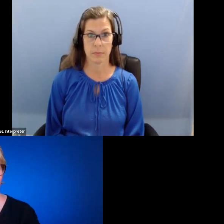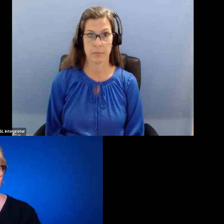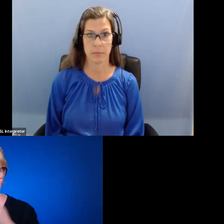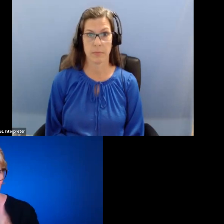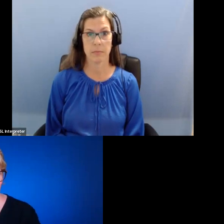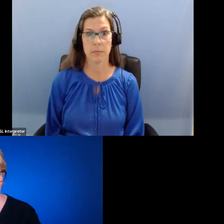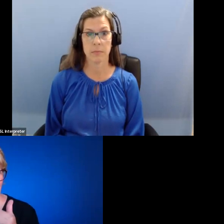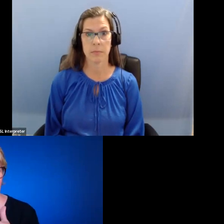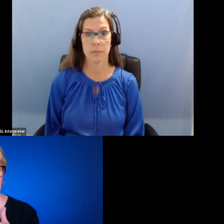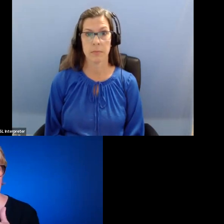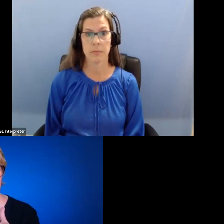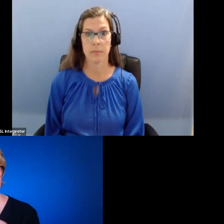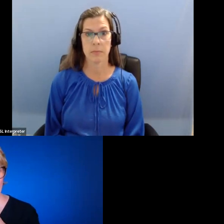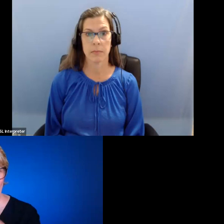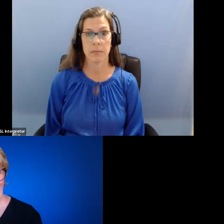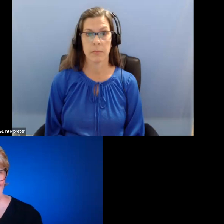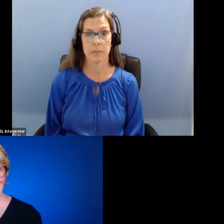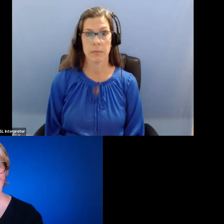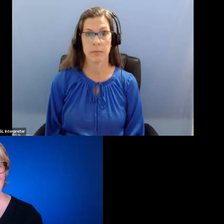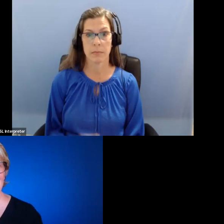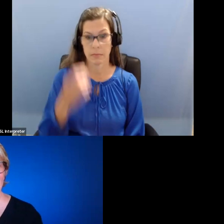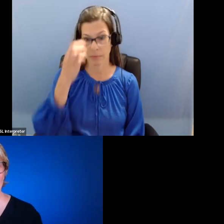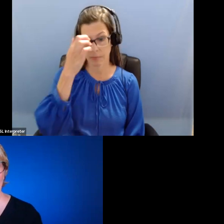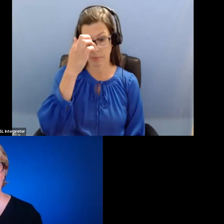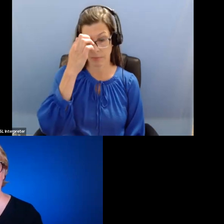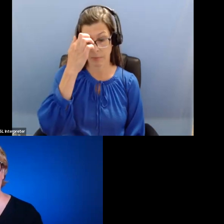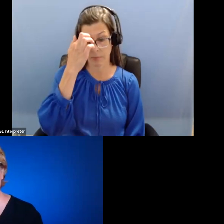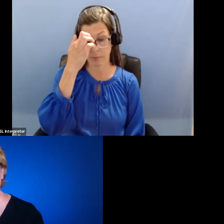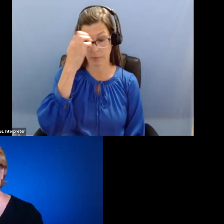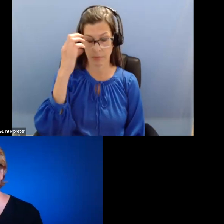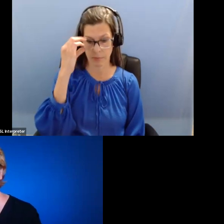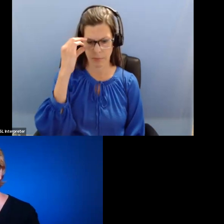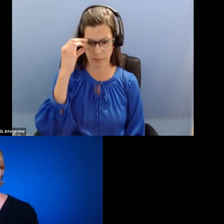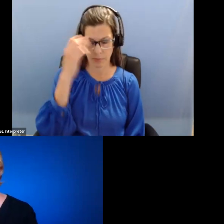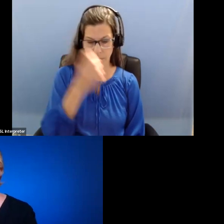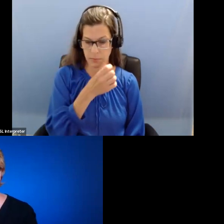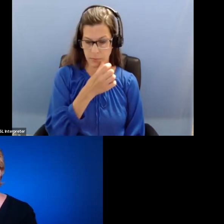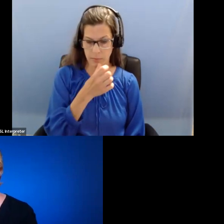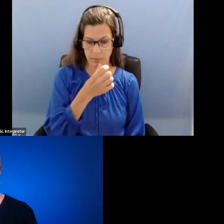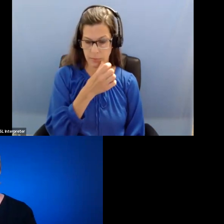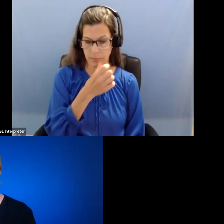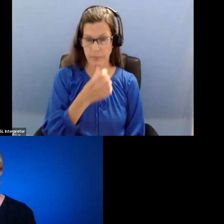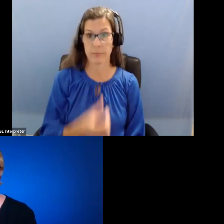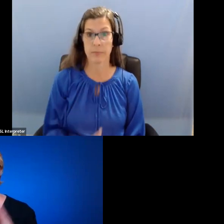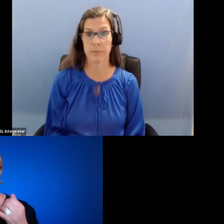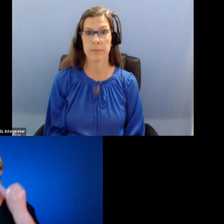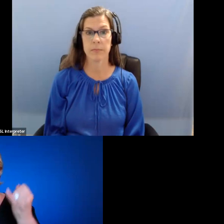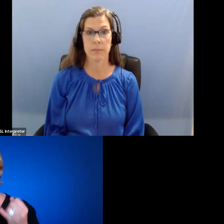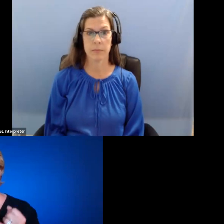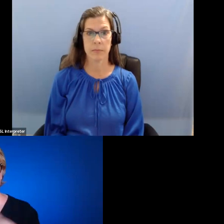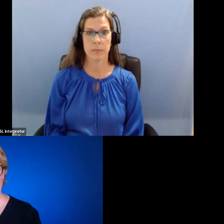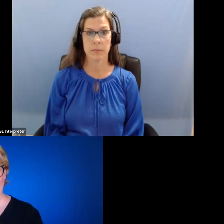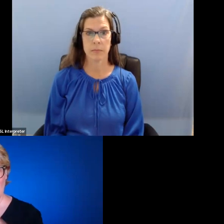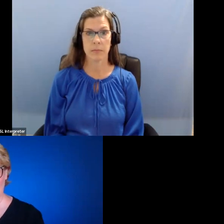and grounding us what the CRIS's role is, reminding everyone that this is about the ideas generation piece and